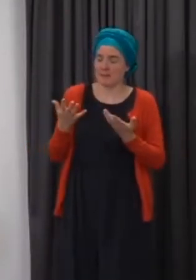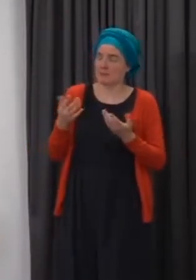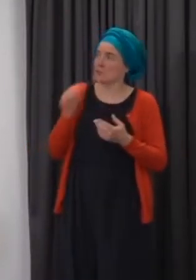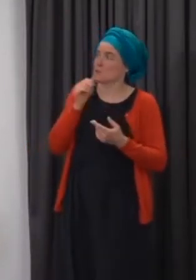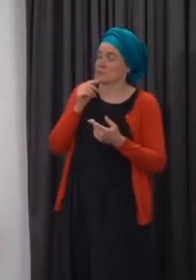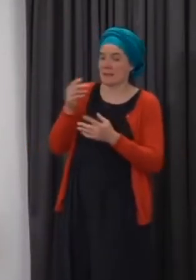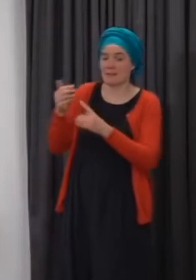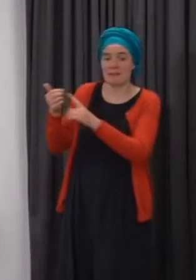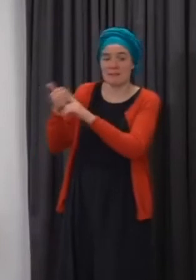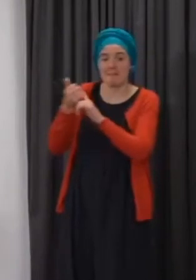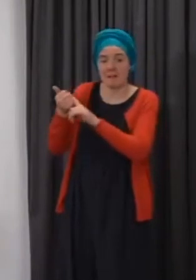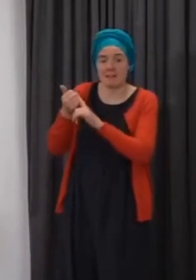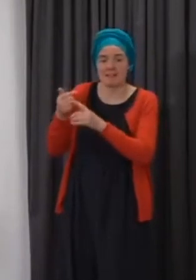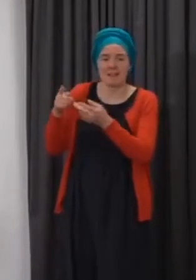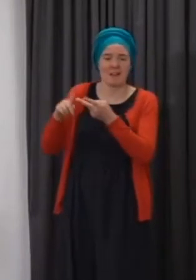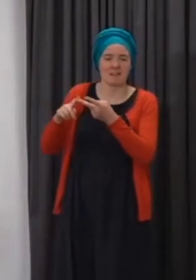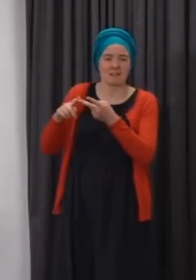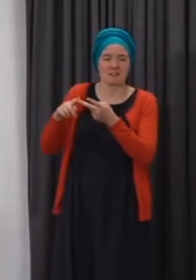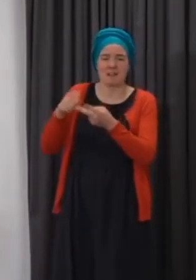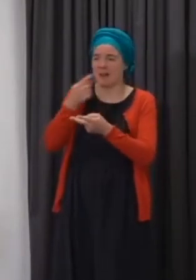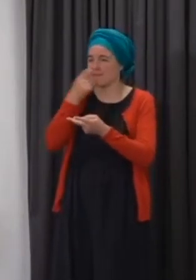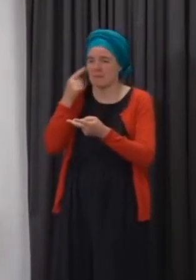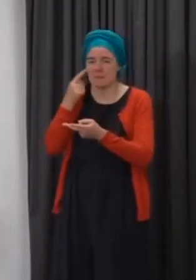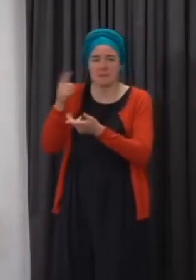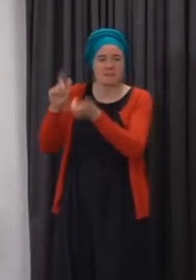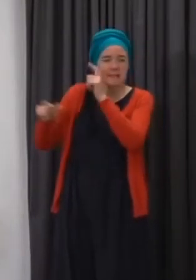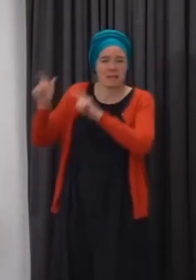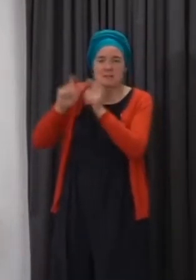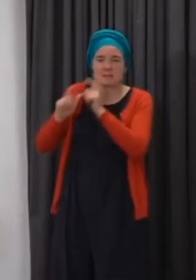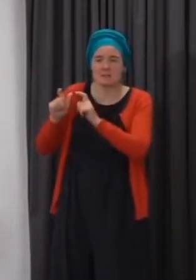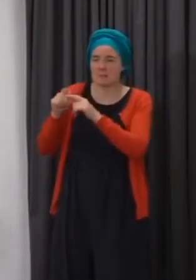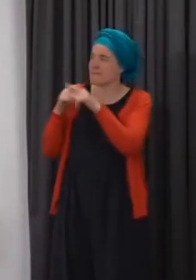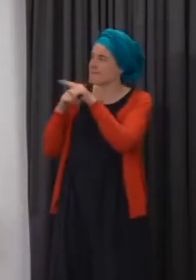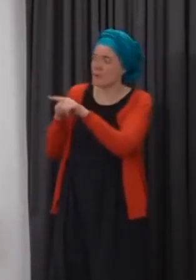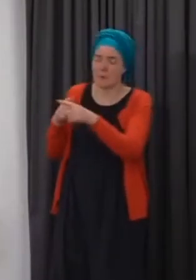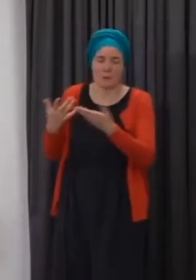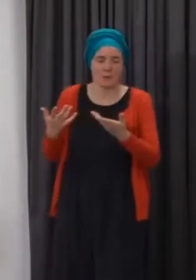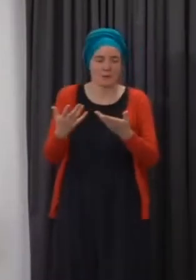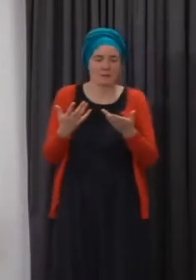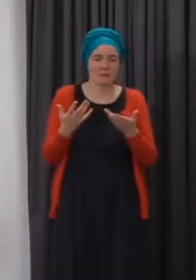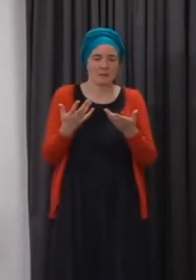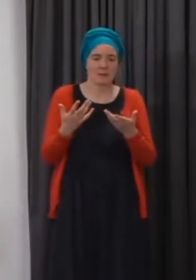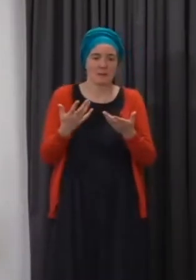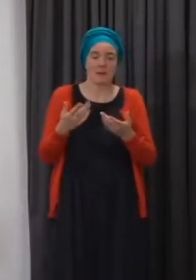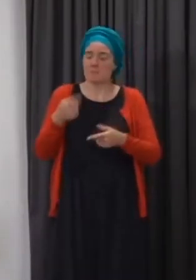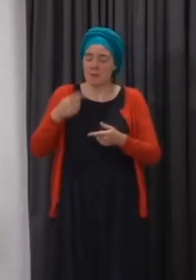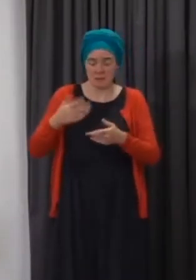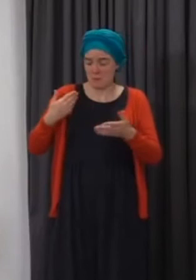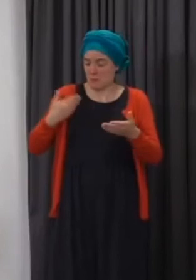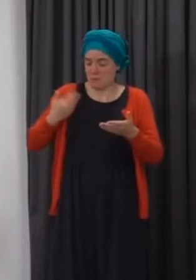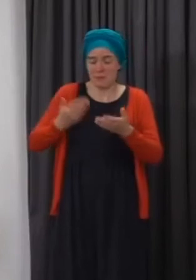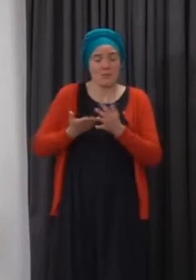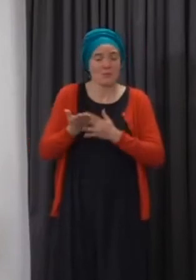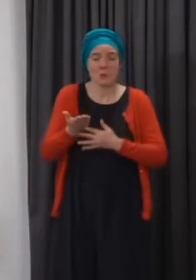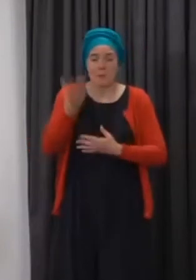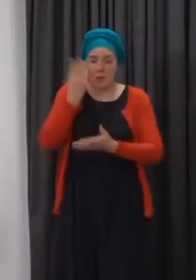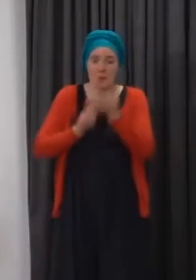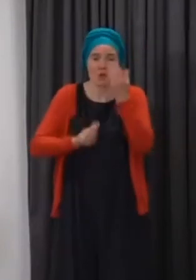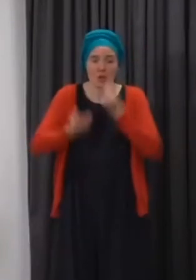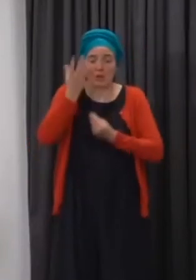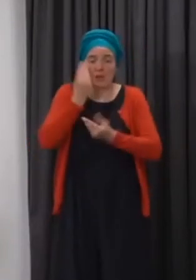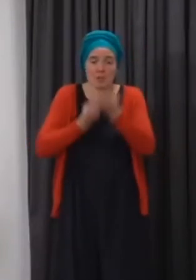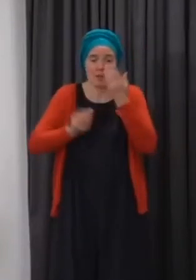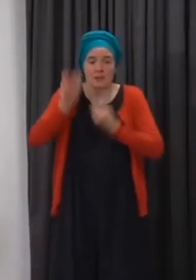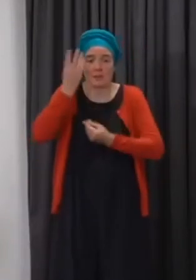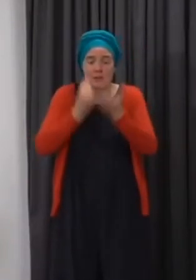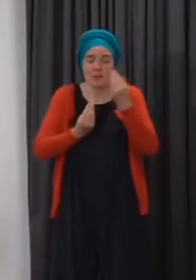system and the science that applies to this. But as I've tried to be open in the past about, we're constantly learning about this virus. I